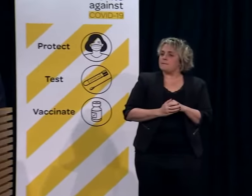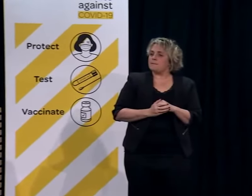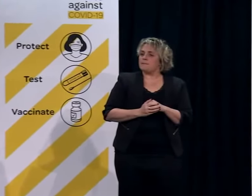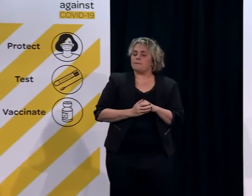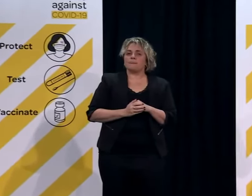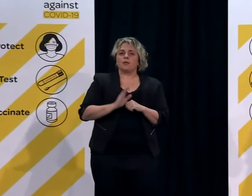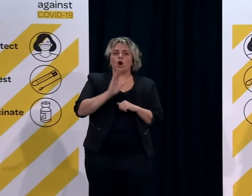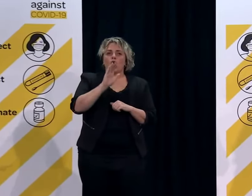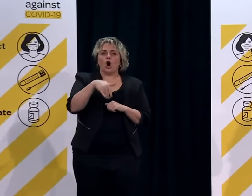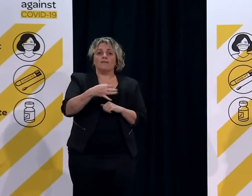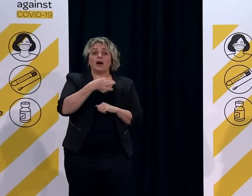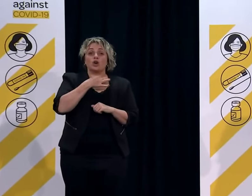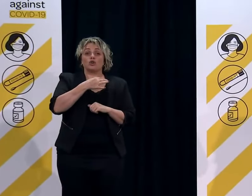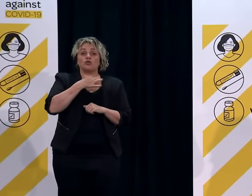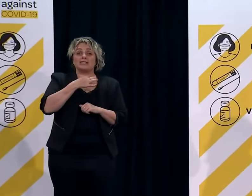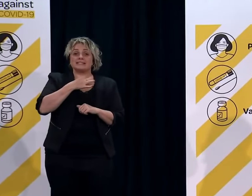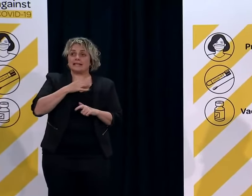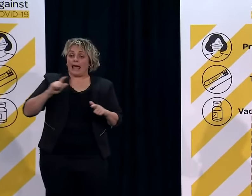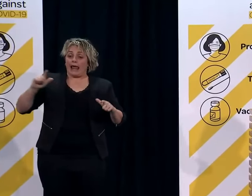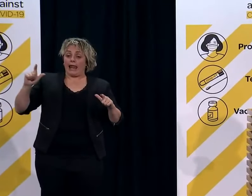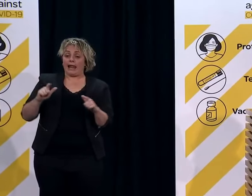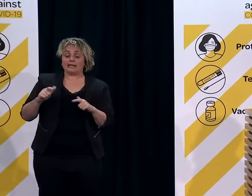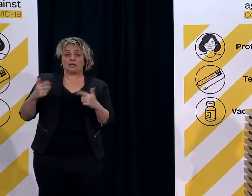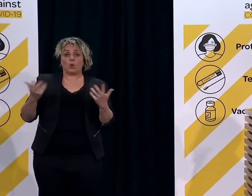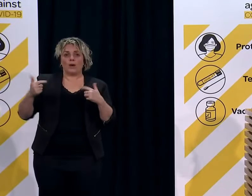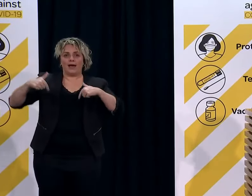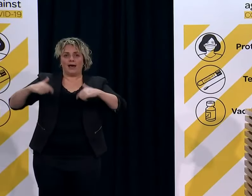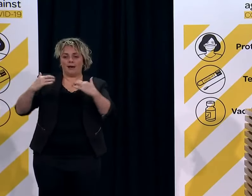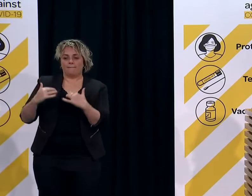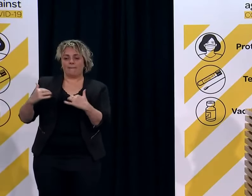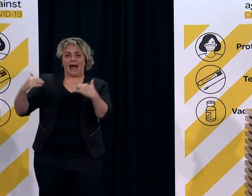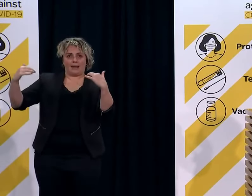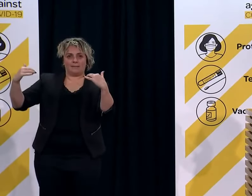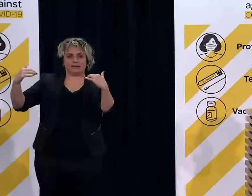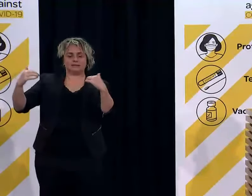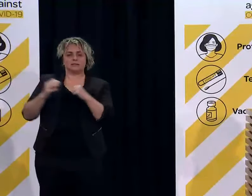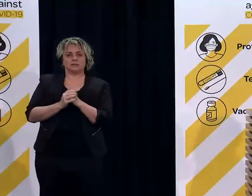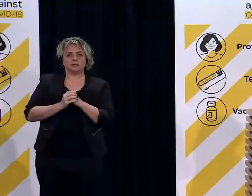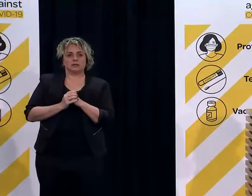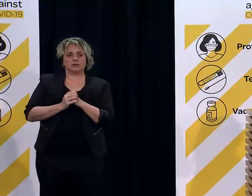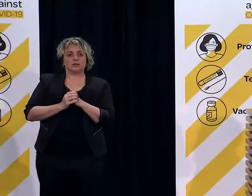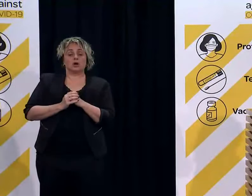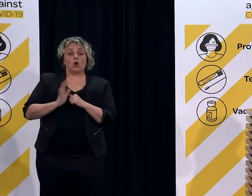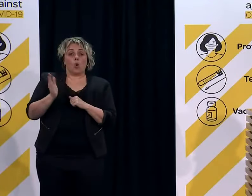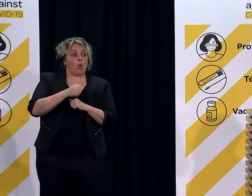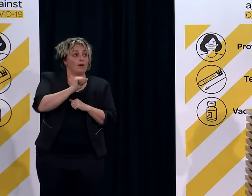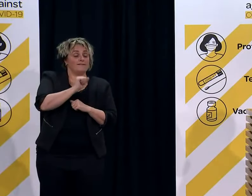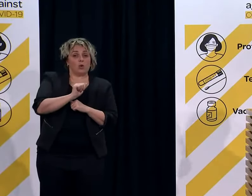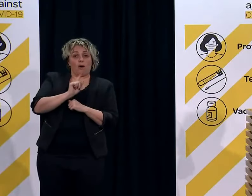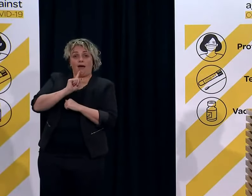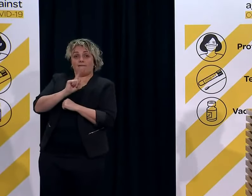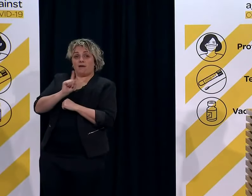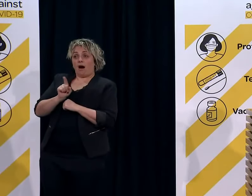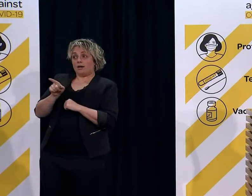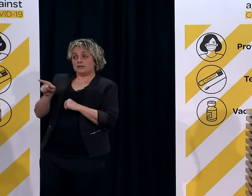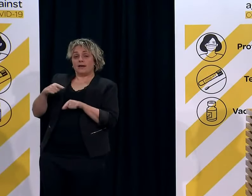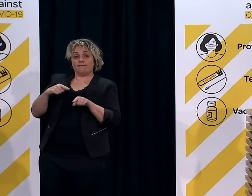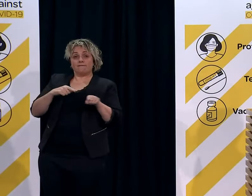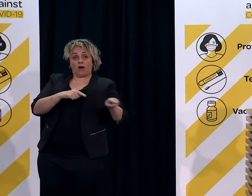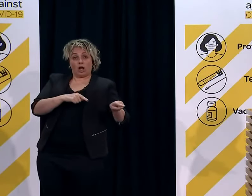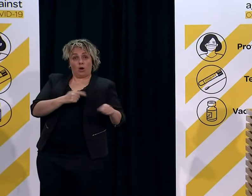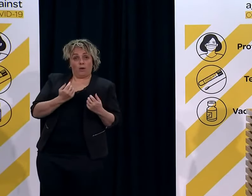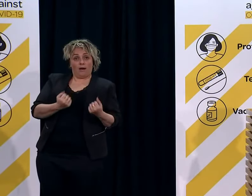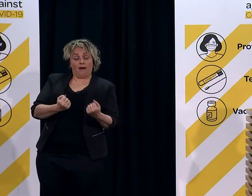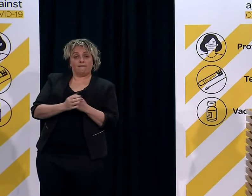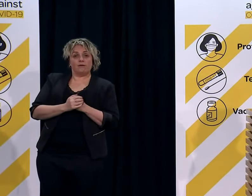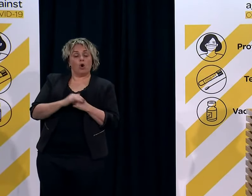to reduce risk in Parliament while it's at these escalated alert levels, has all of that been feeded in the preparations for today, or was there something